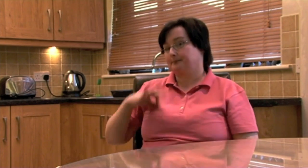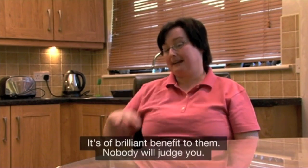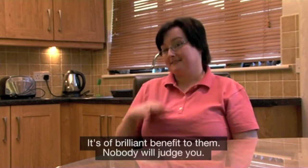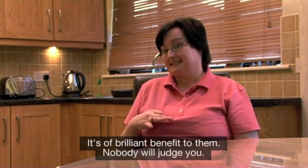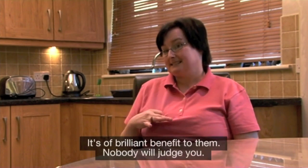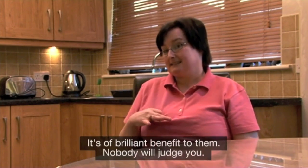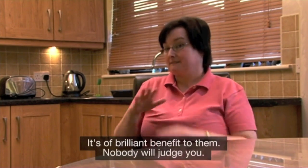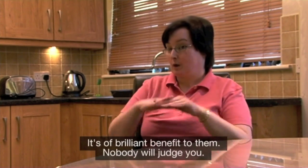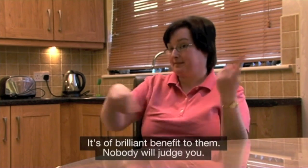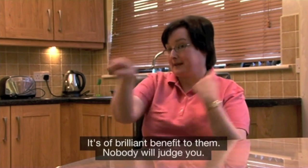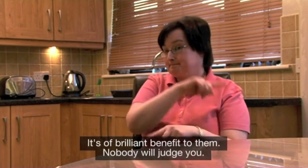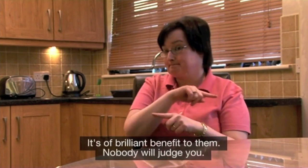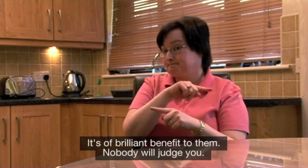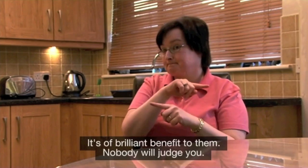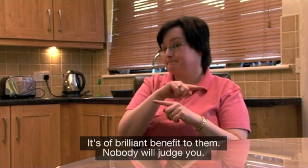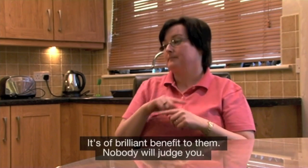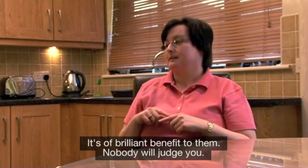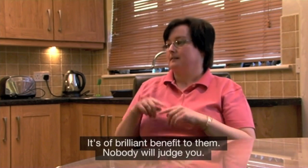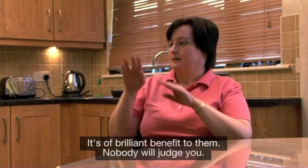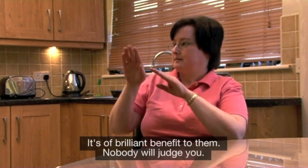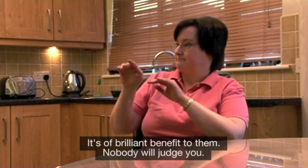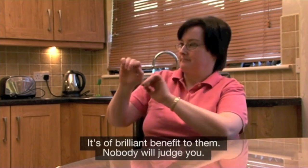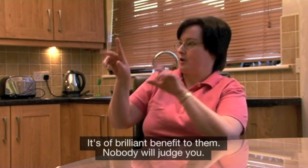It's of brilliant benefit to them. Nobody will judge you.